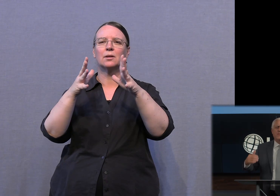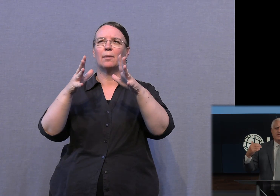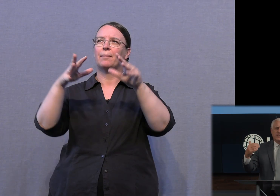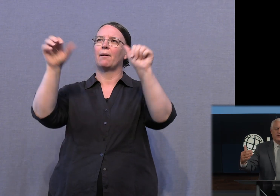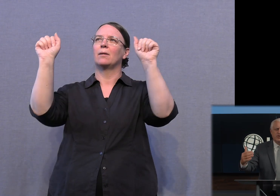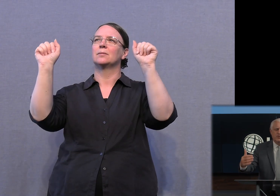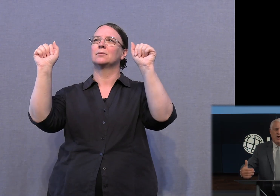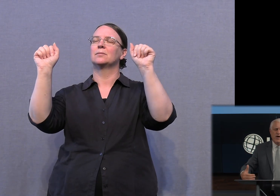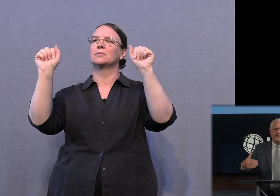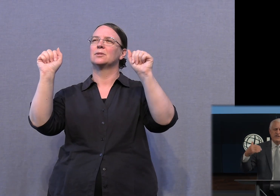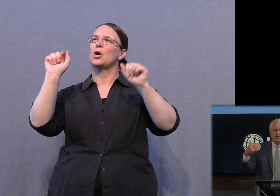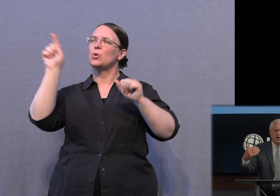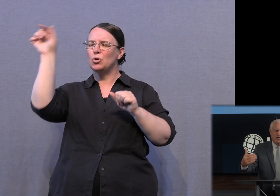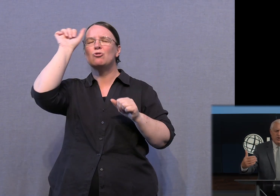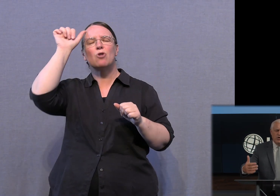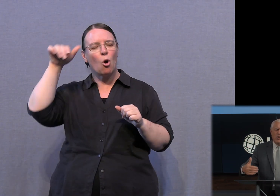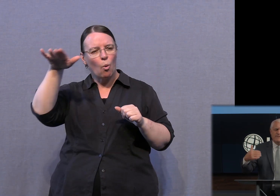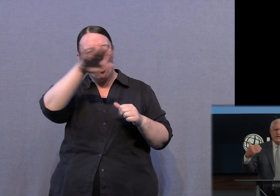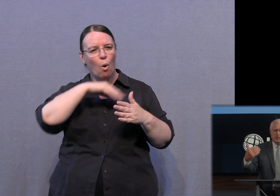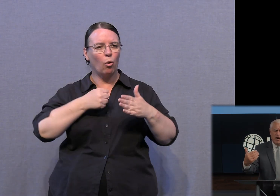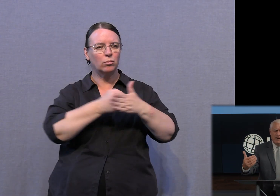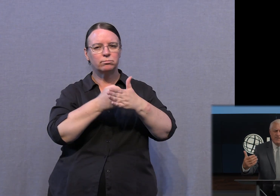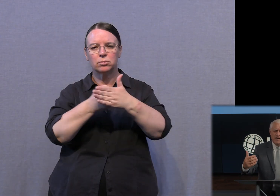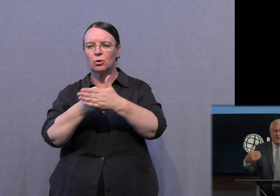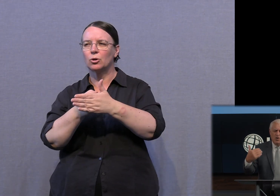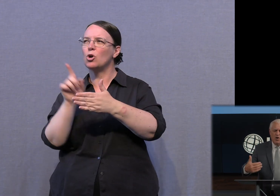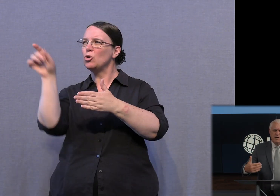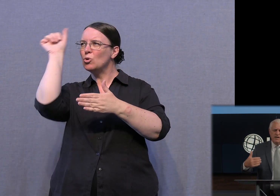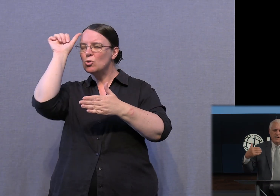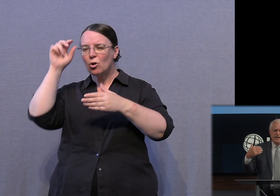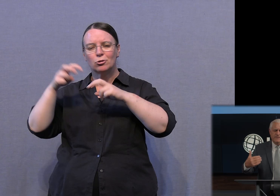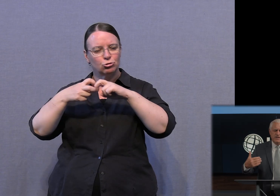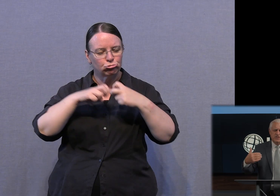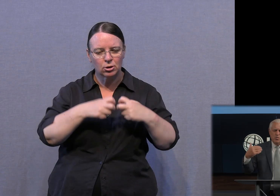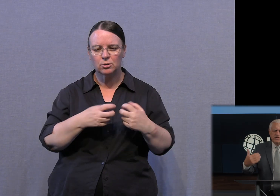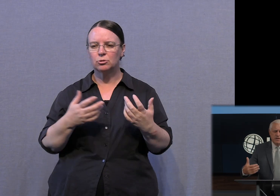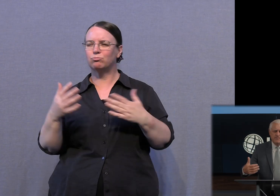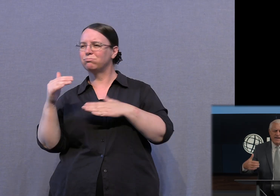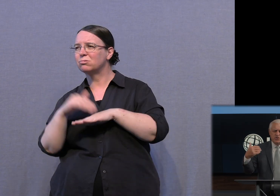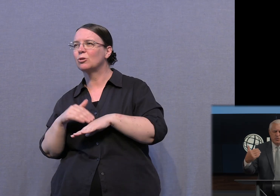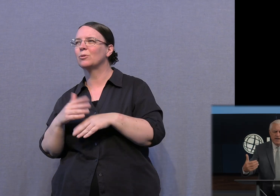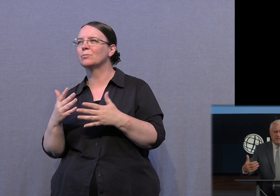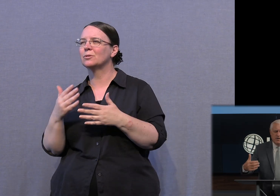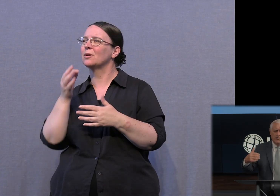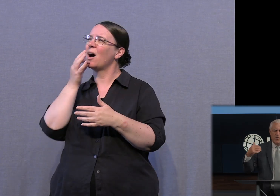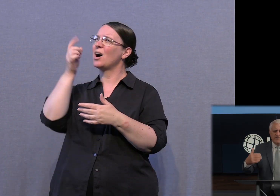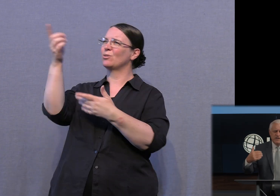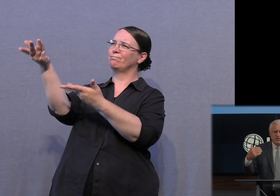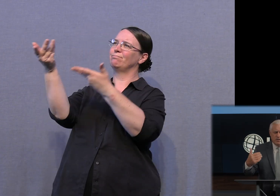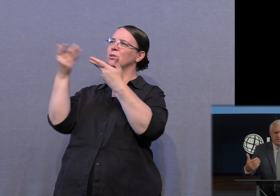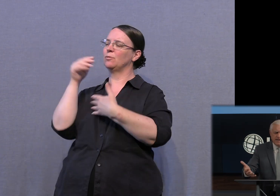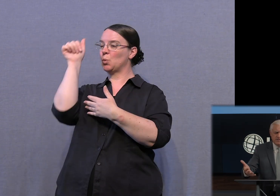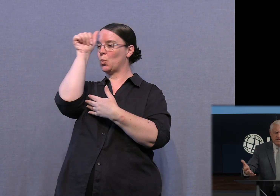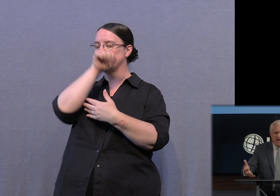every obstacle. You know every struggle. You know every trial. Lord, give us wisdom and strength to go through